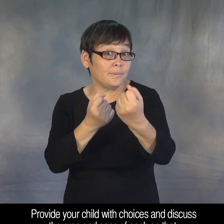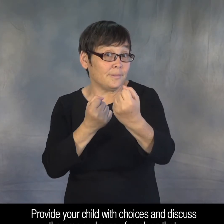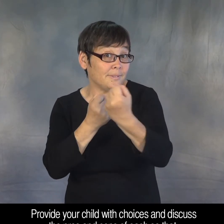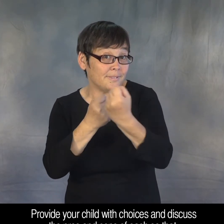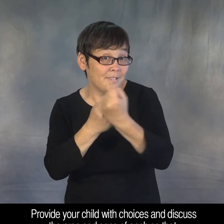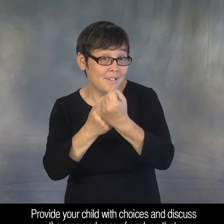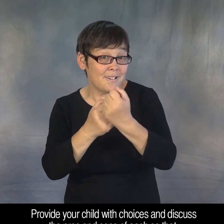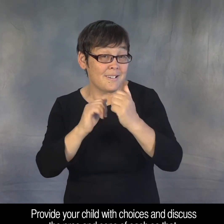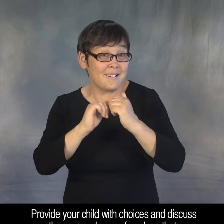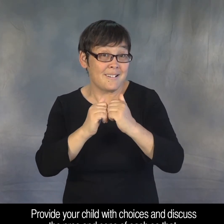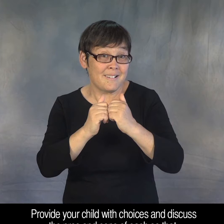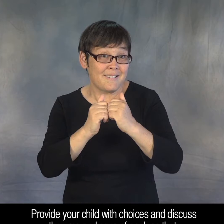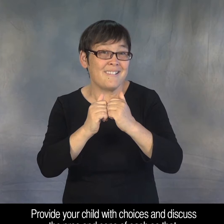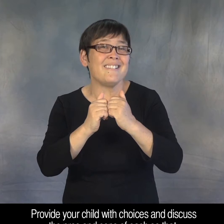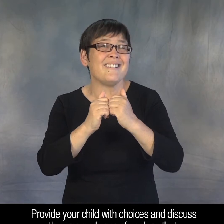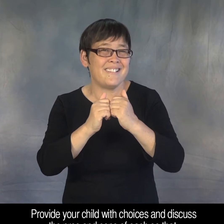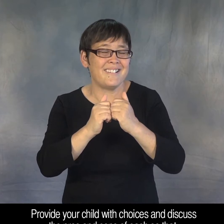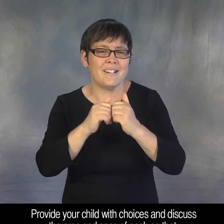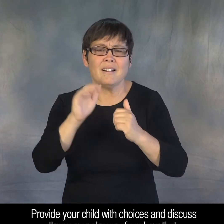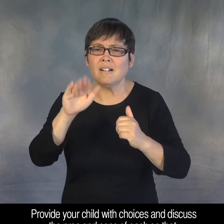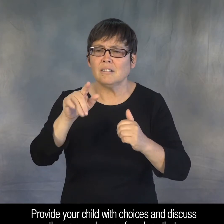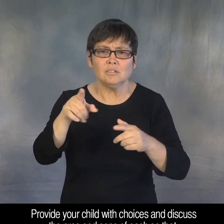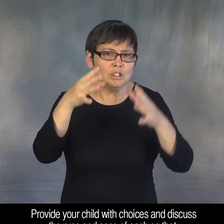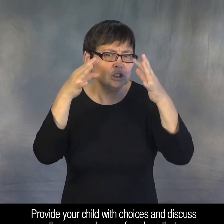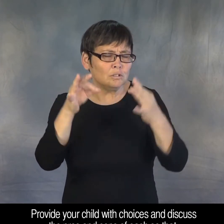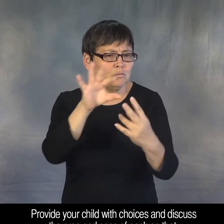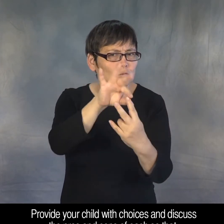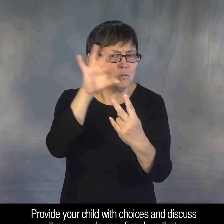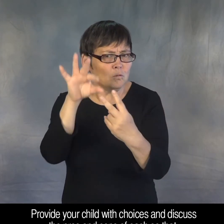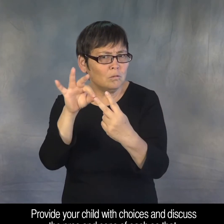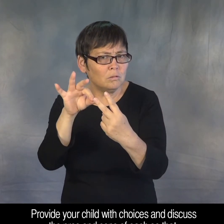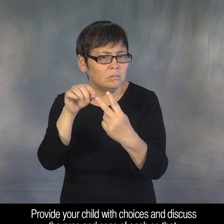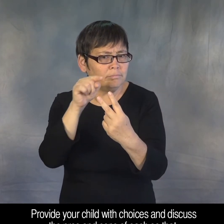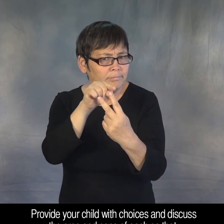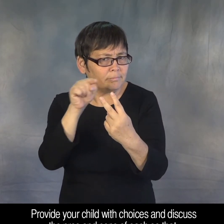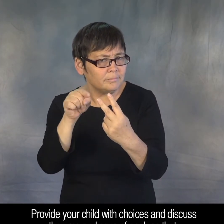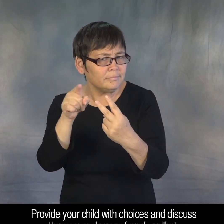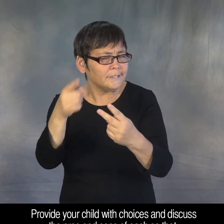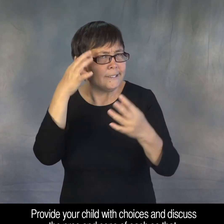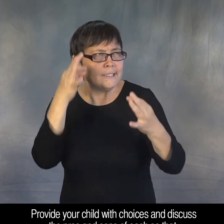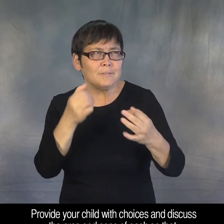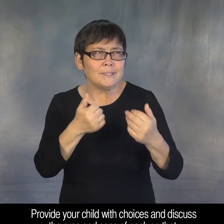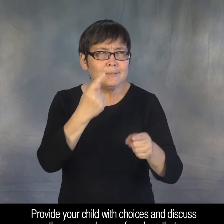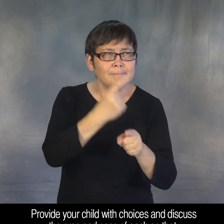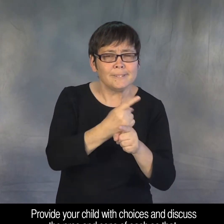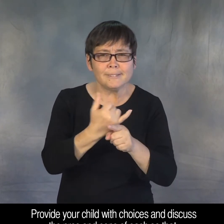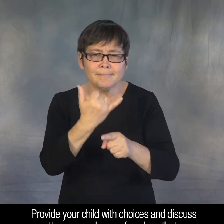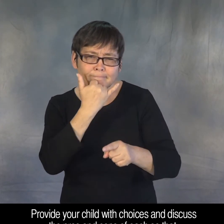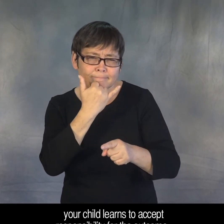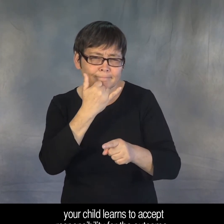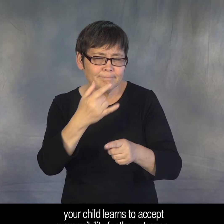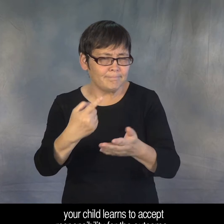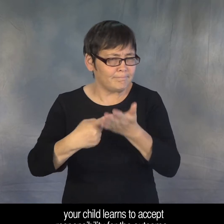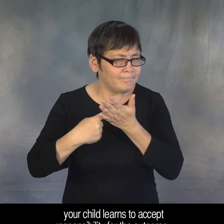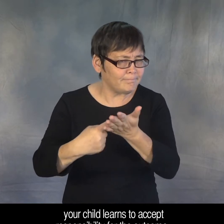Provide your child with choices and discuss the pros and cons of each, so that your child learns to